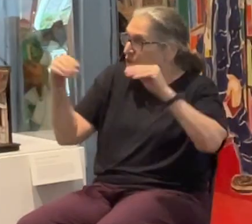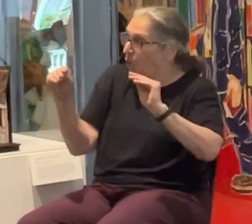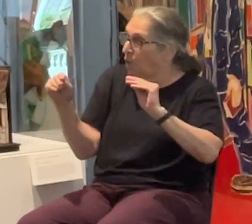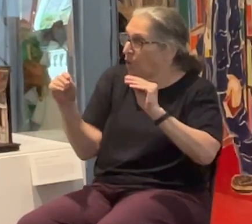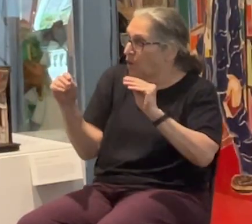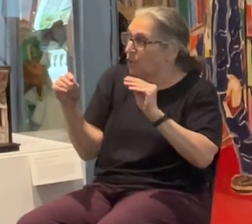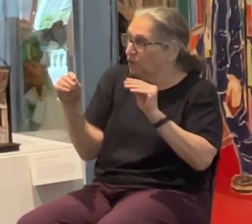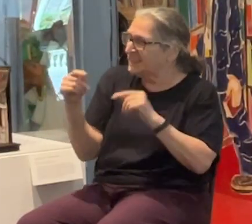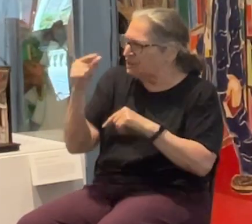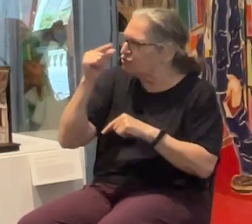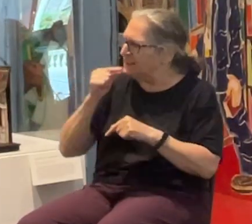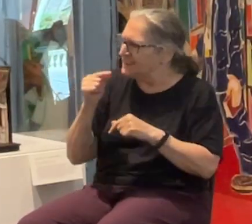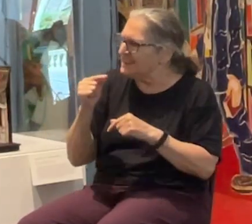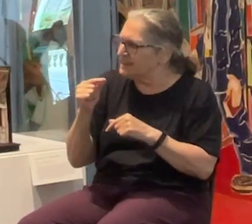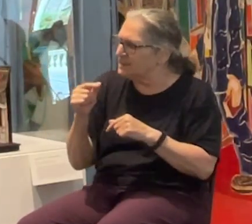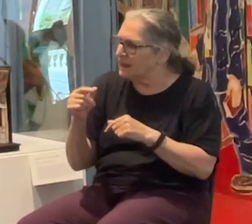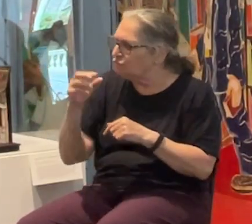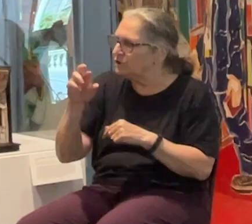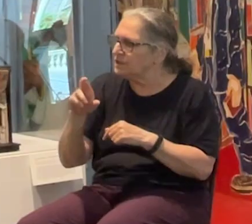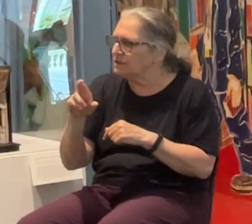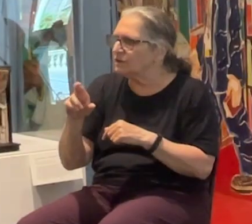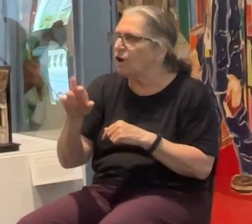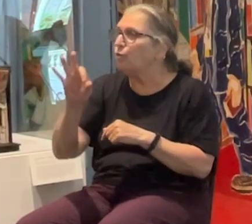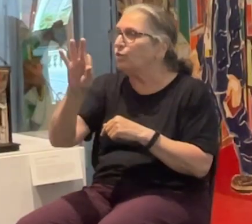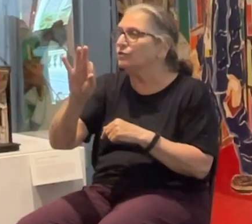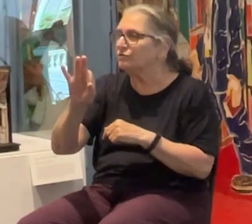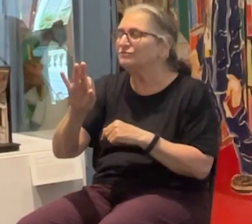ago, right? Which is, which is still about to be